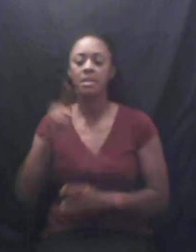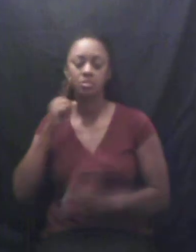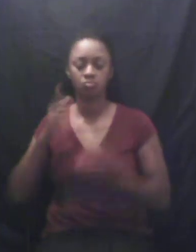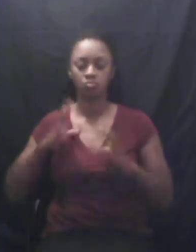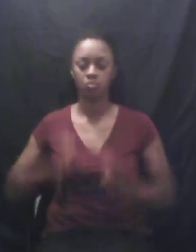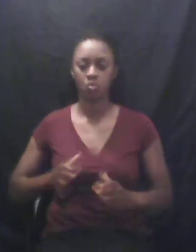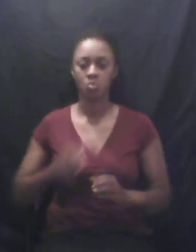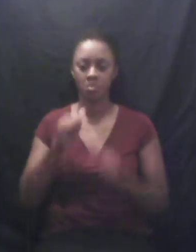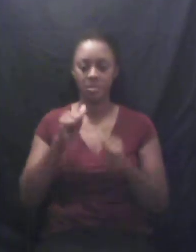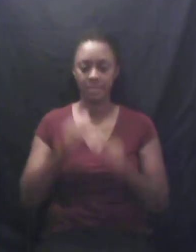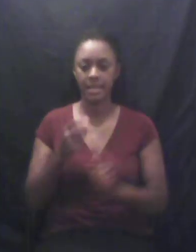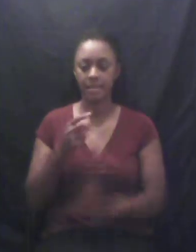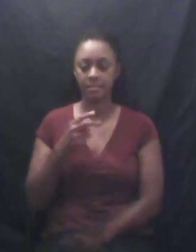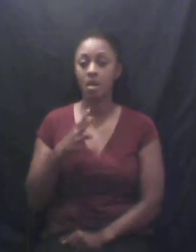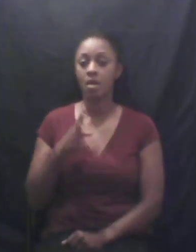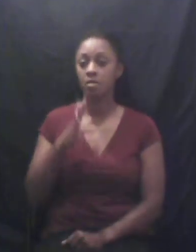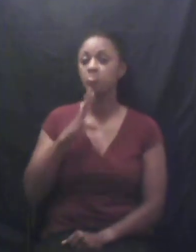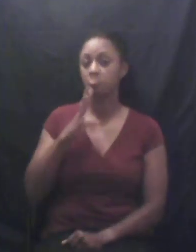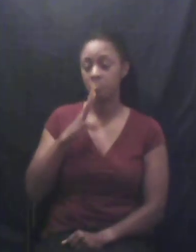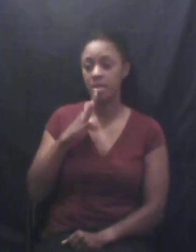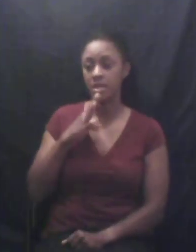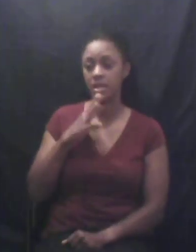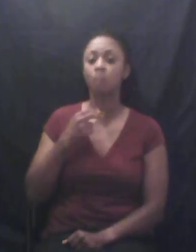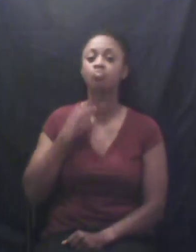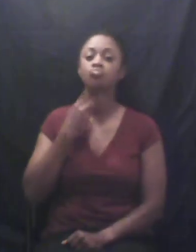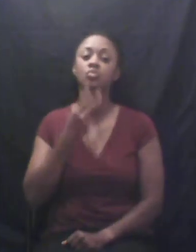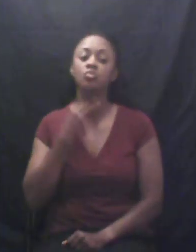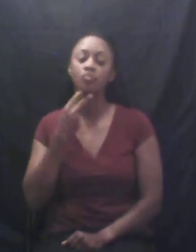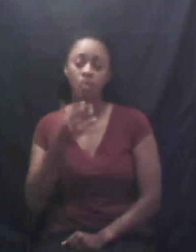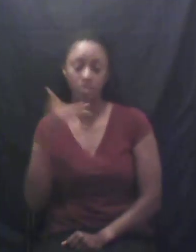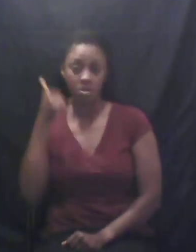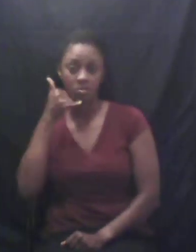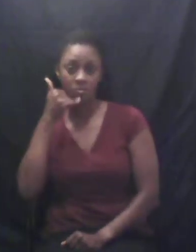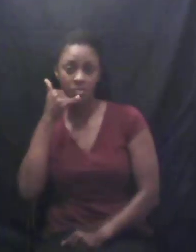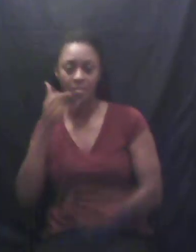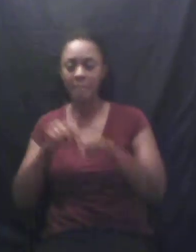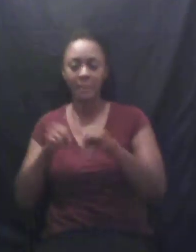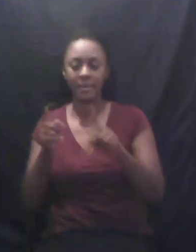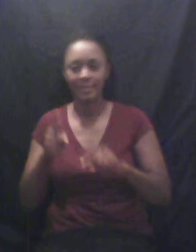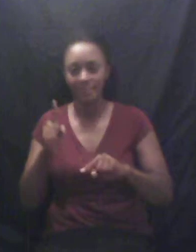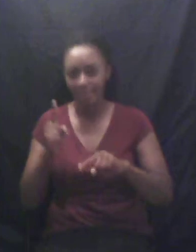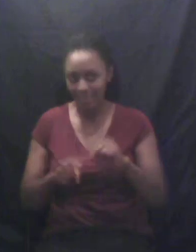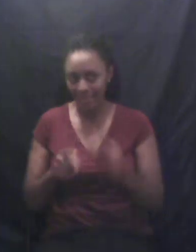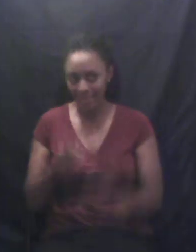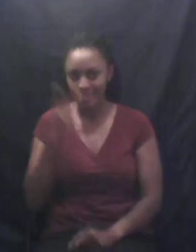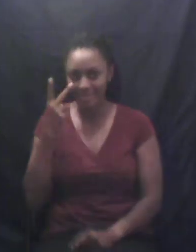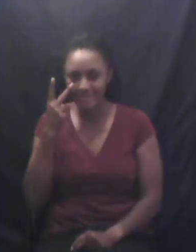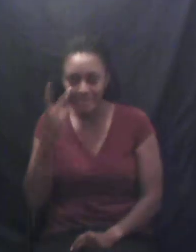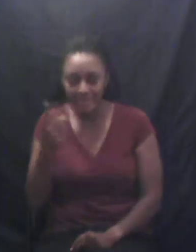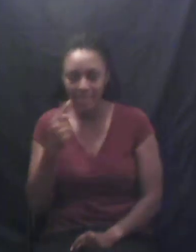can't lip read someone who's on the other end of the phone. So, telephone interpreting.